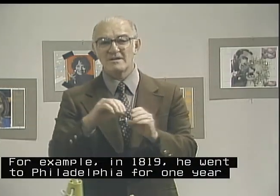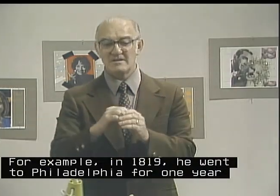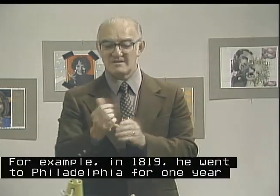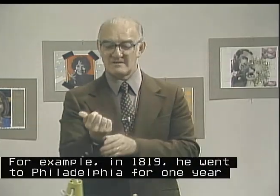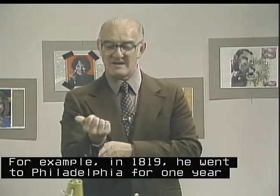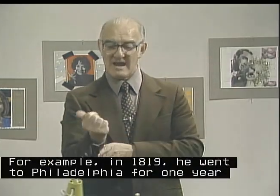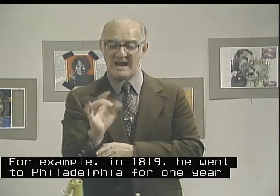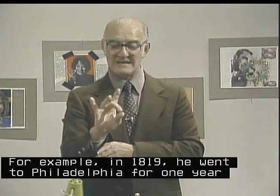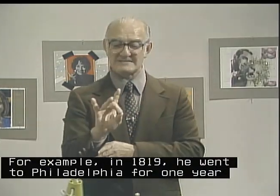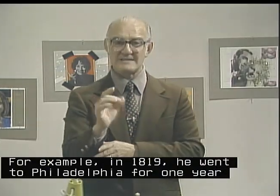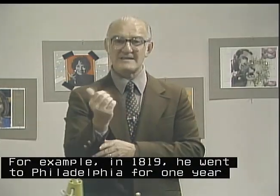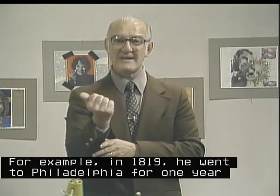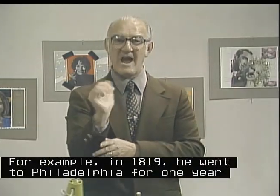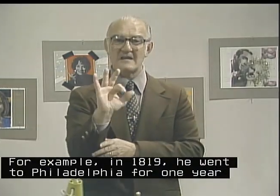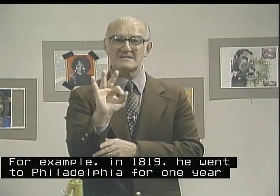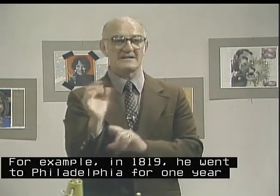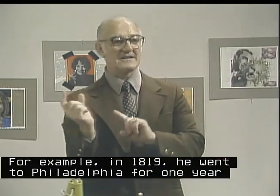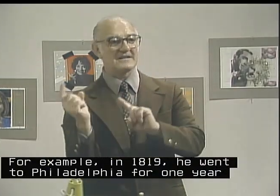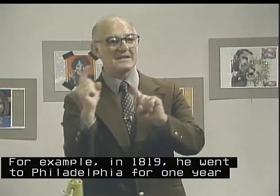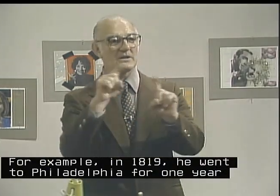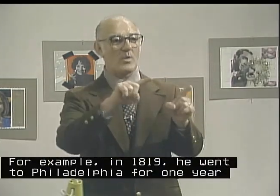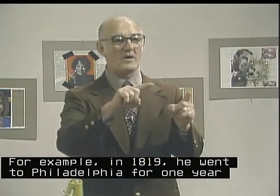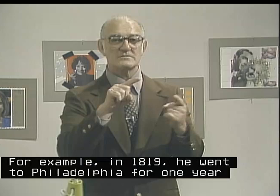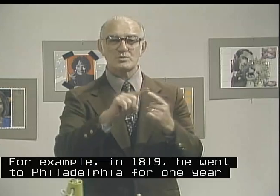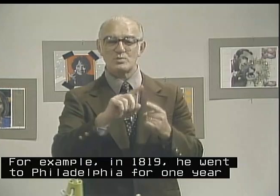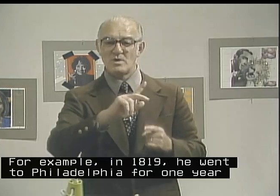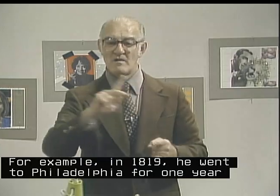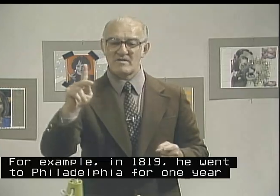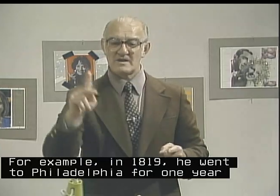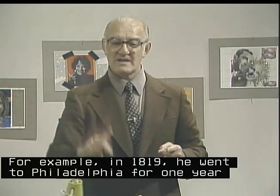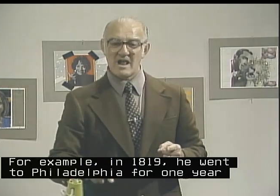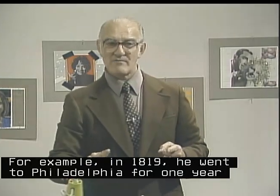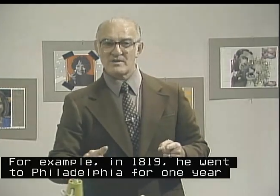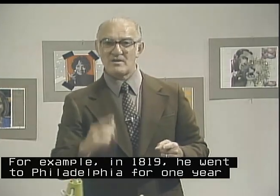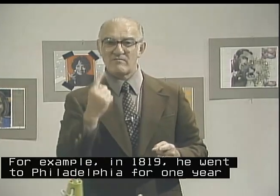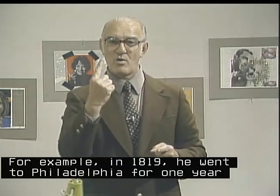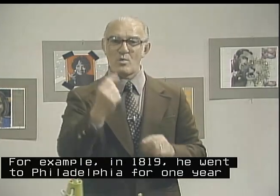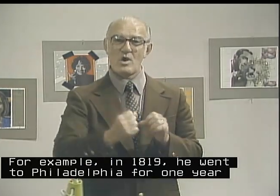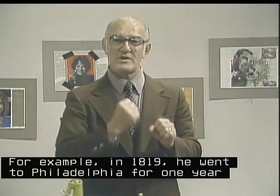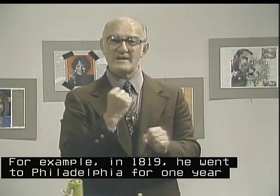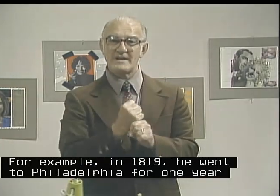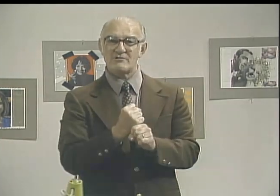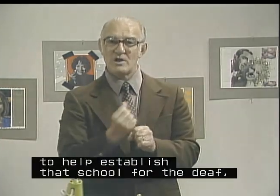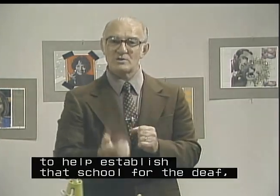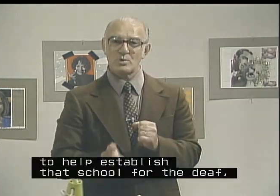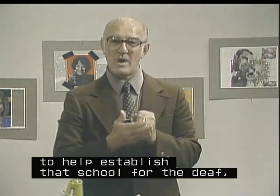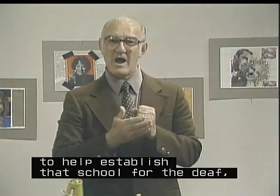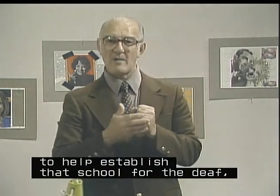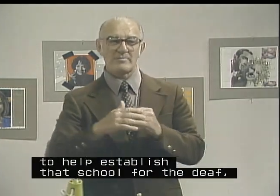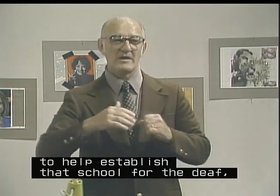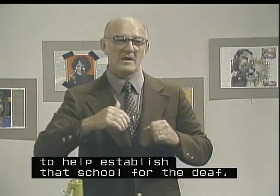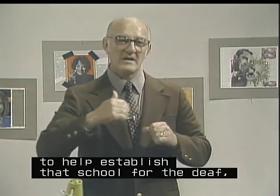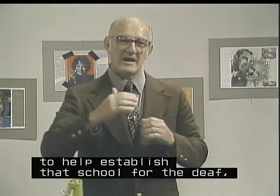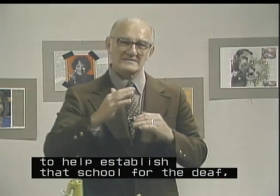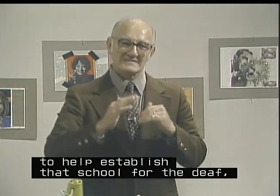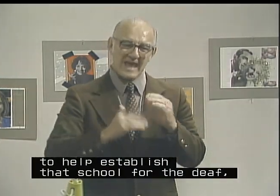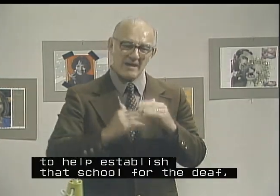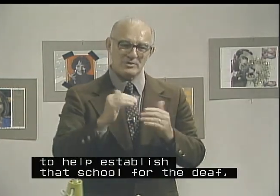in 1819, he went to Philadelphia for 1 year to help establish